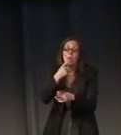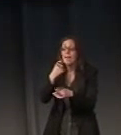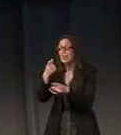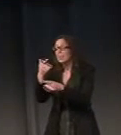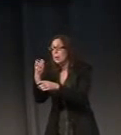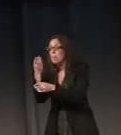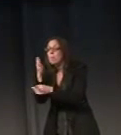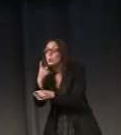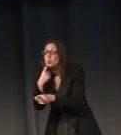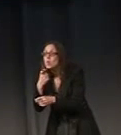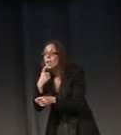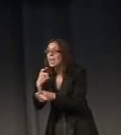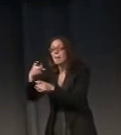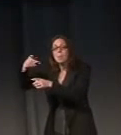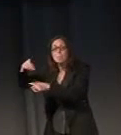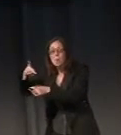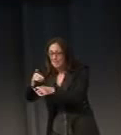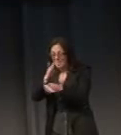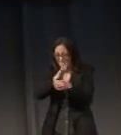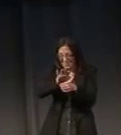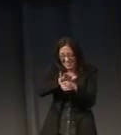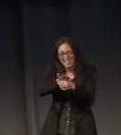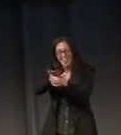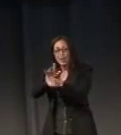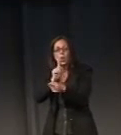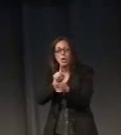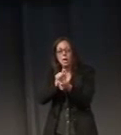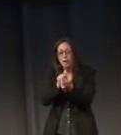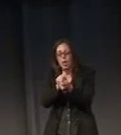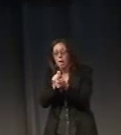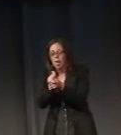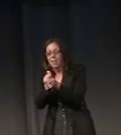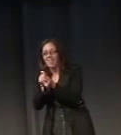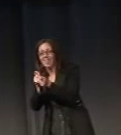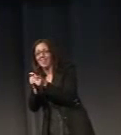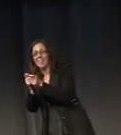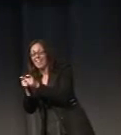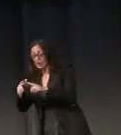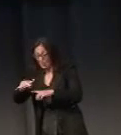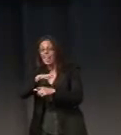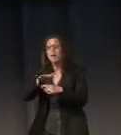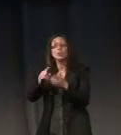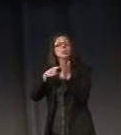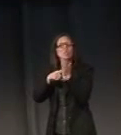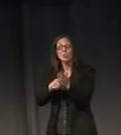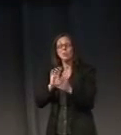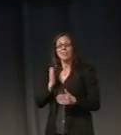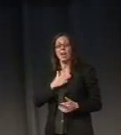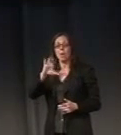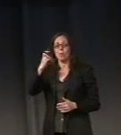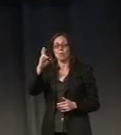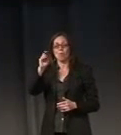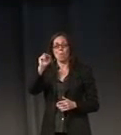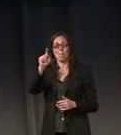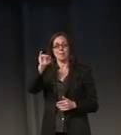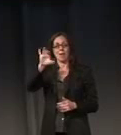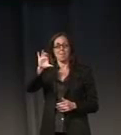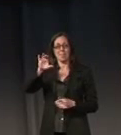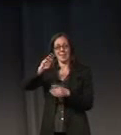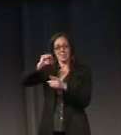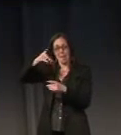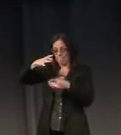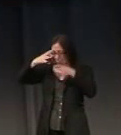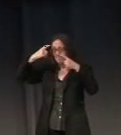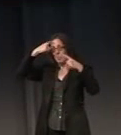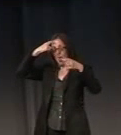And this provided the first evidence for little microorganization of a chromatopic map. So one of the goals of my lab, which sort of comes